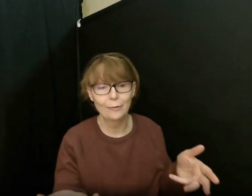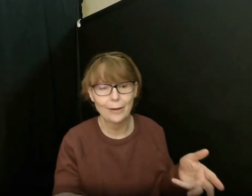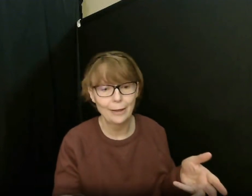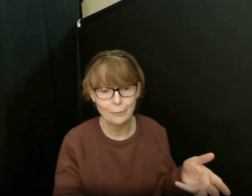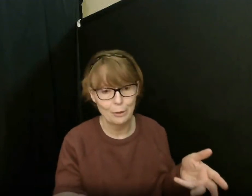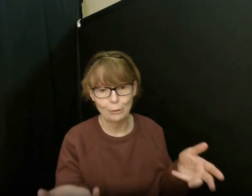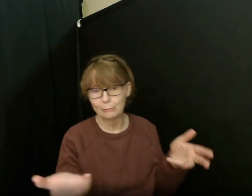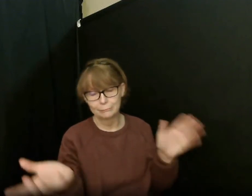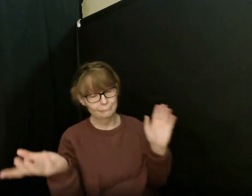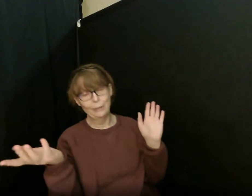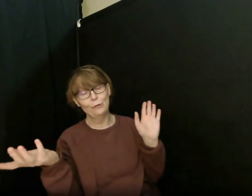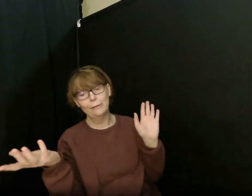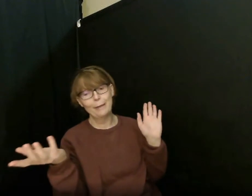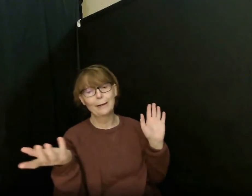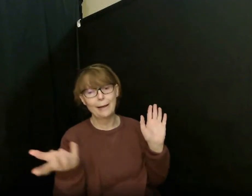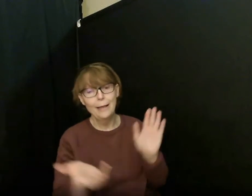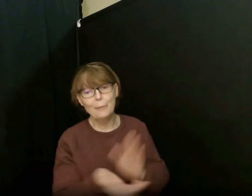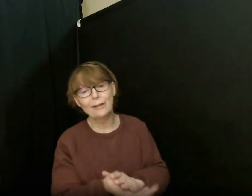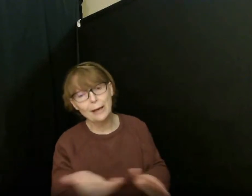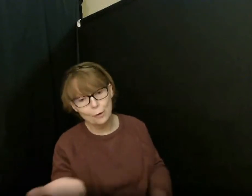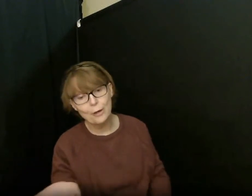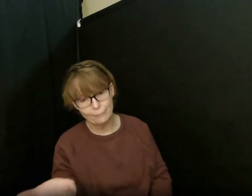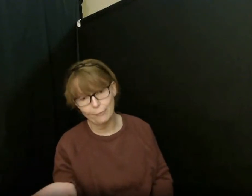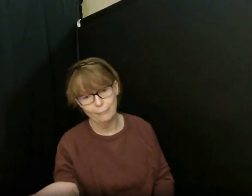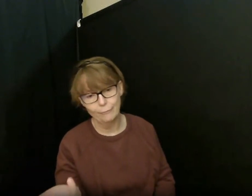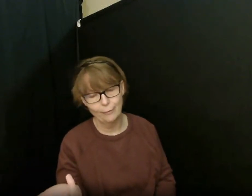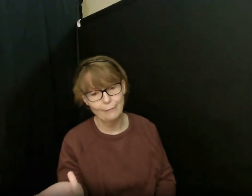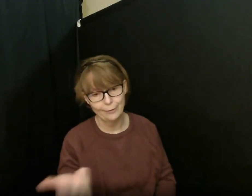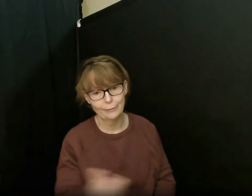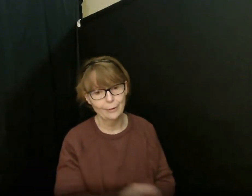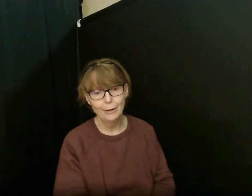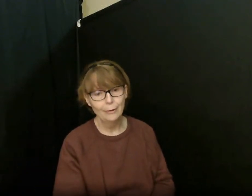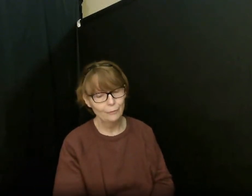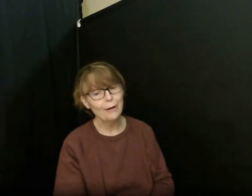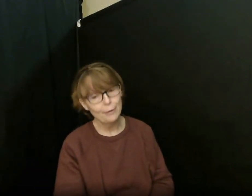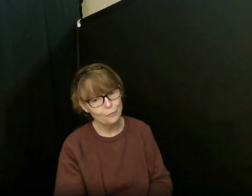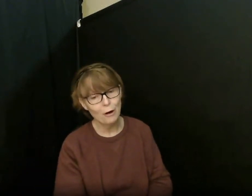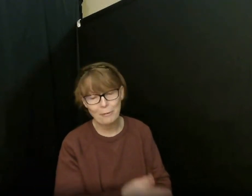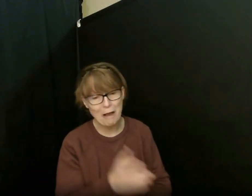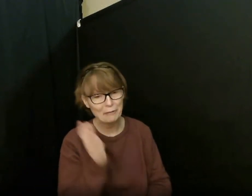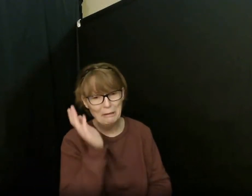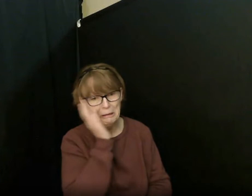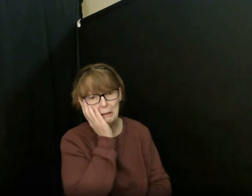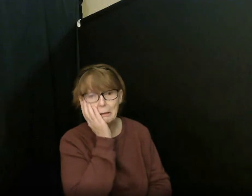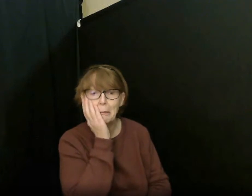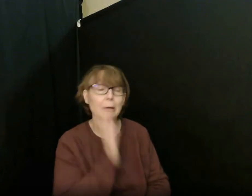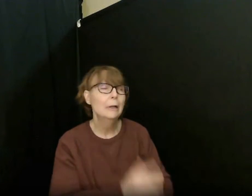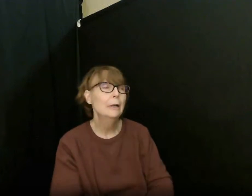like, it was a miracle. He should right. have been cut. It was a Cutco knife, for heaven's sakes. So very sharp knife. He didn't get hurt.